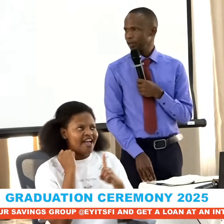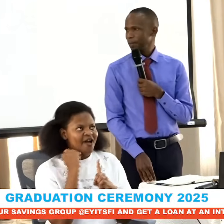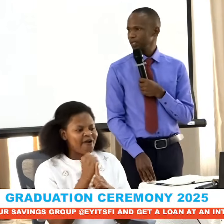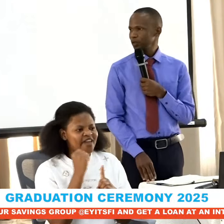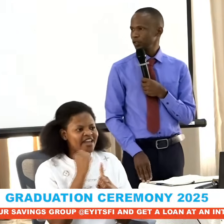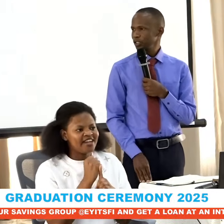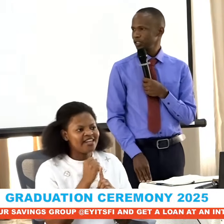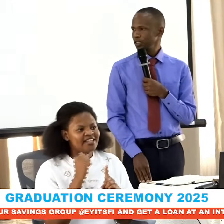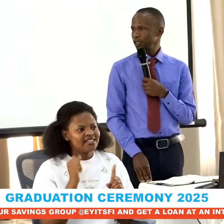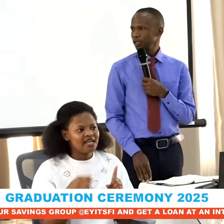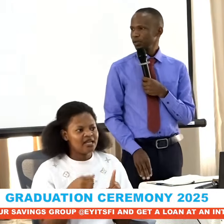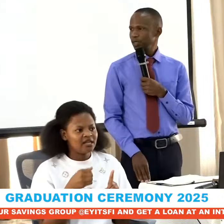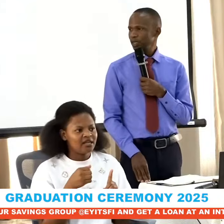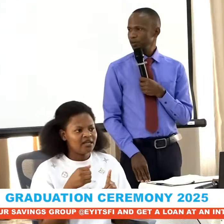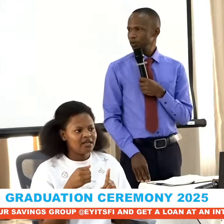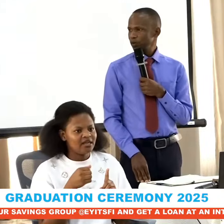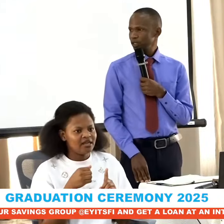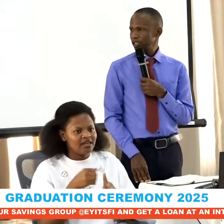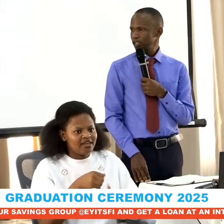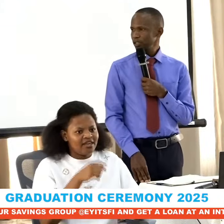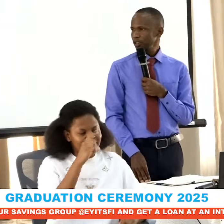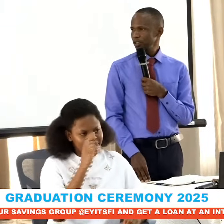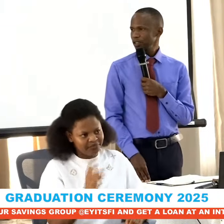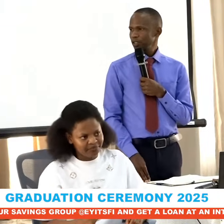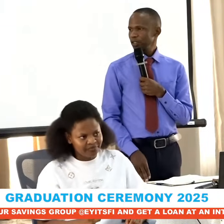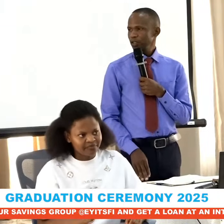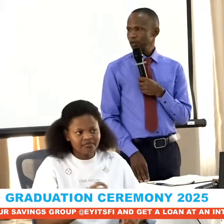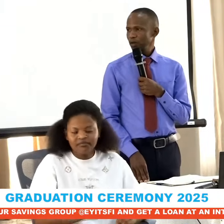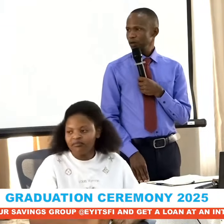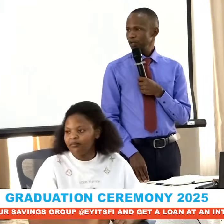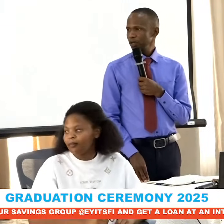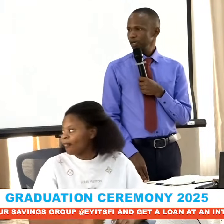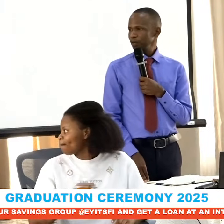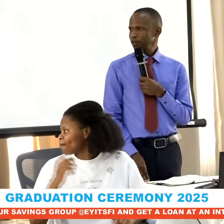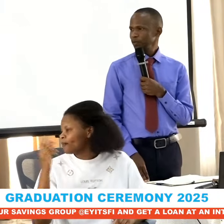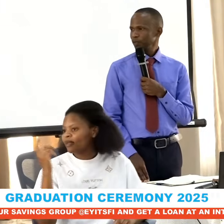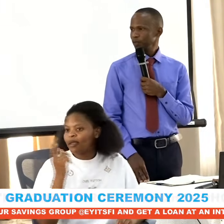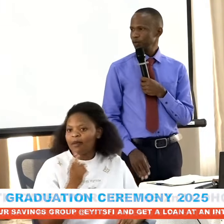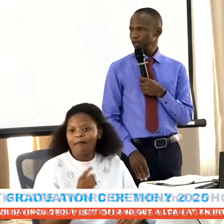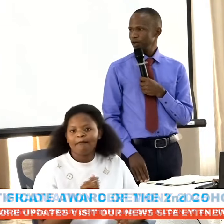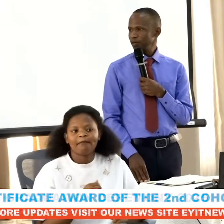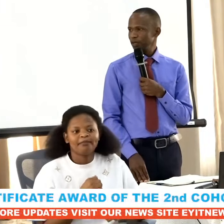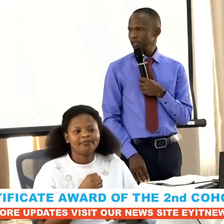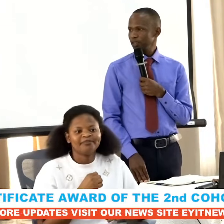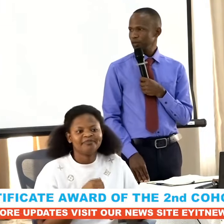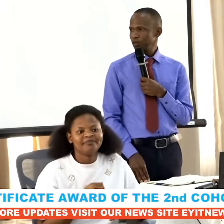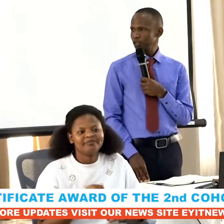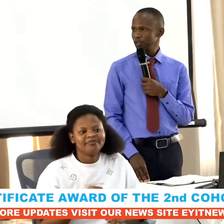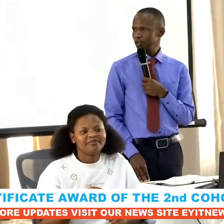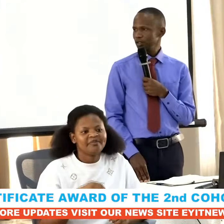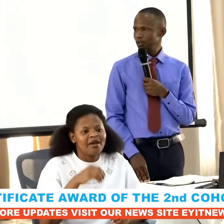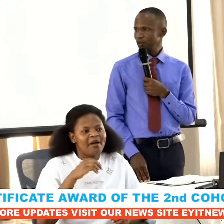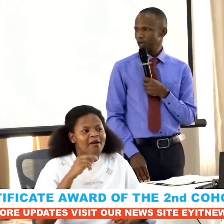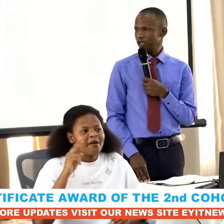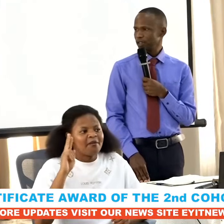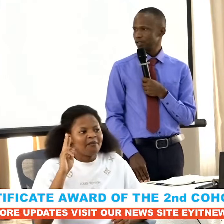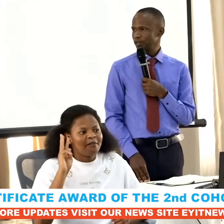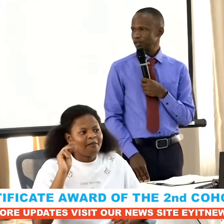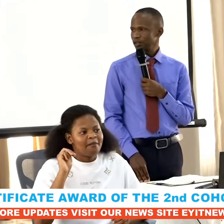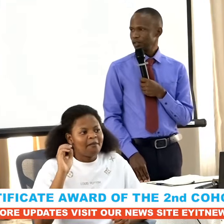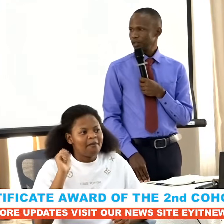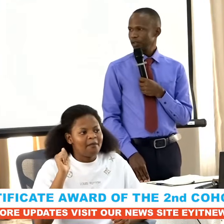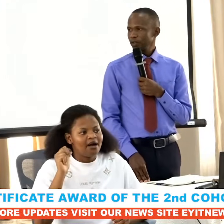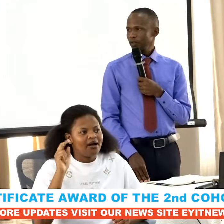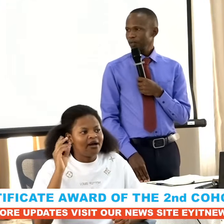advocacy person, Madam Goreti. You are welcome. You come and speak to us.